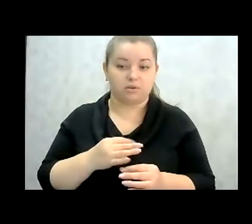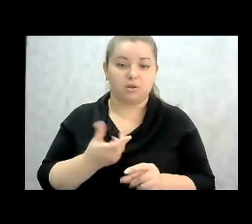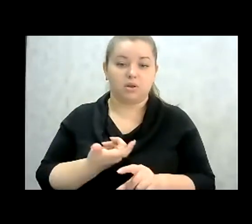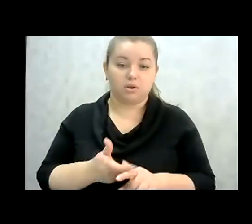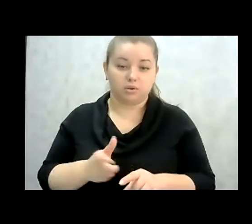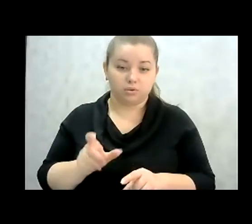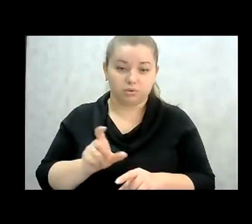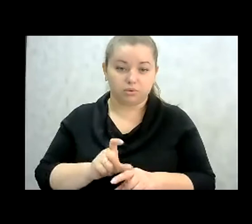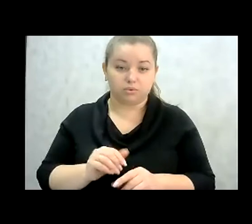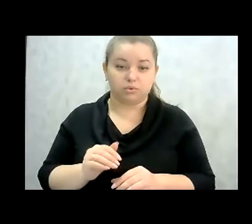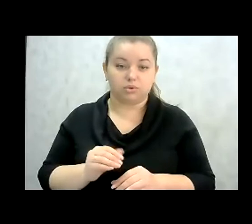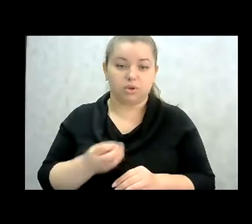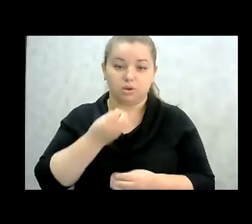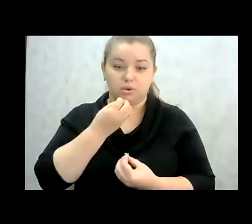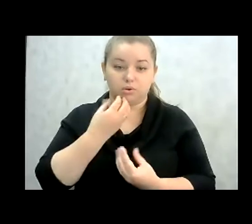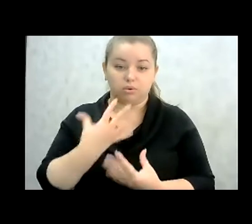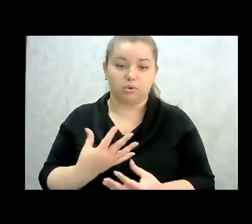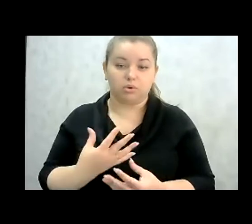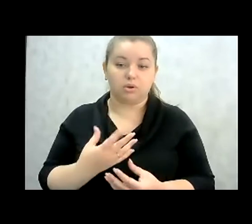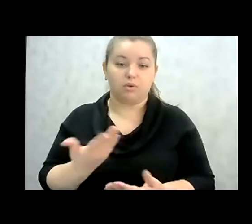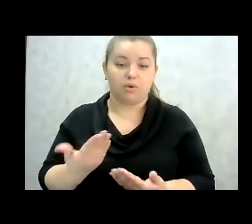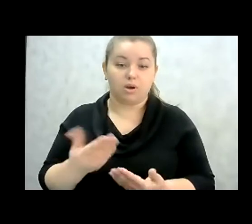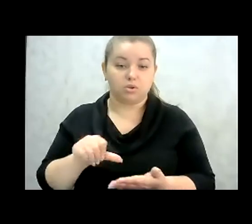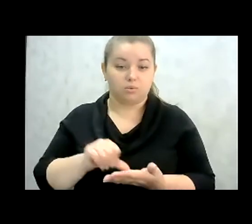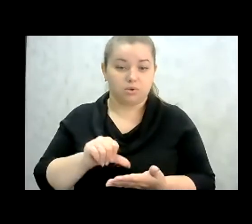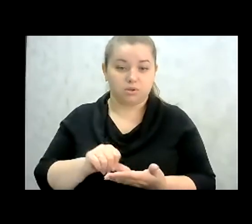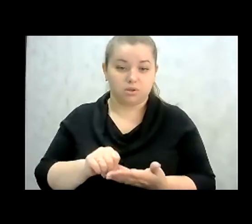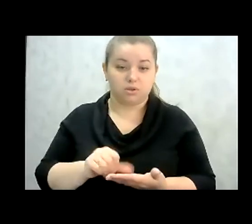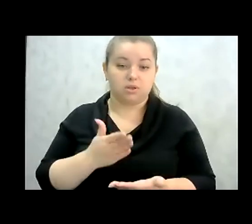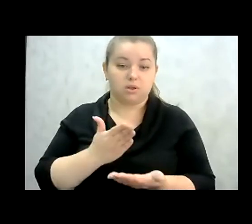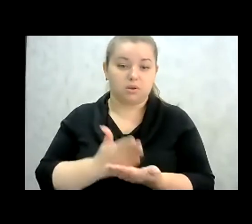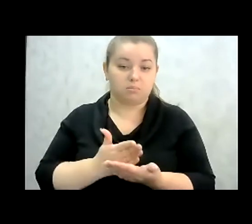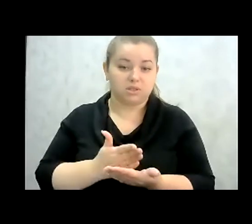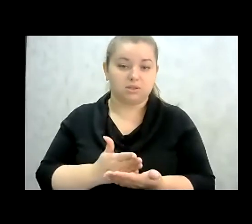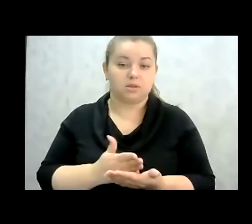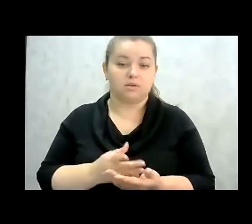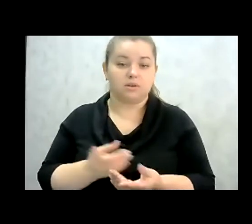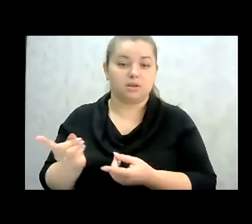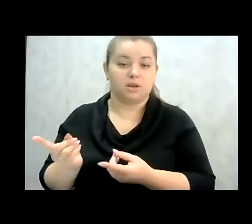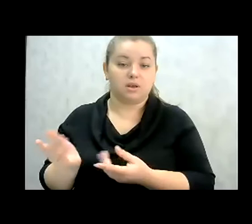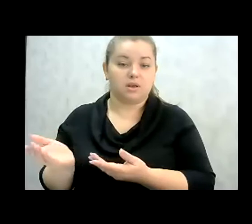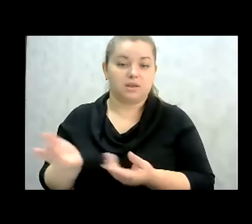legislation. After our next speaker, who is Mr. Oleg Didenko, we will have an opportunity to hear directly